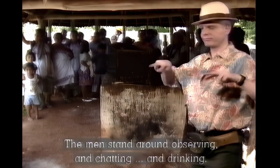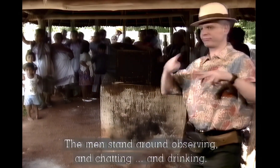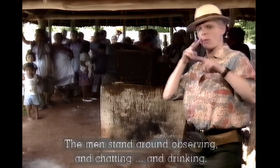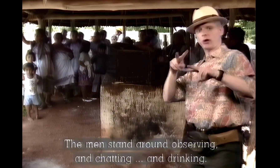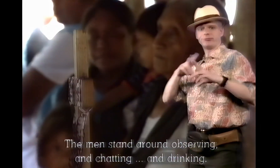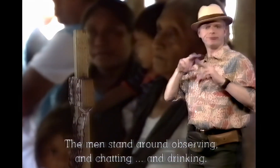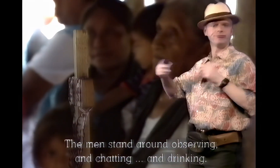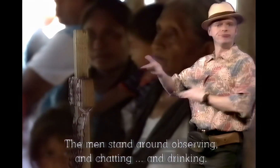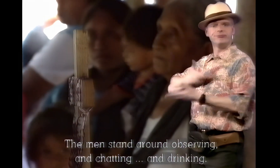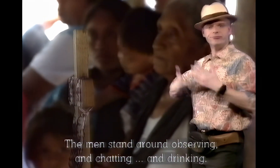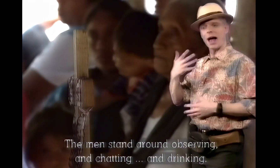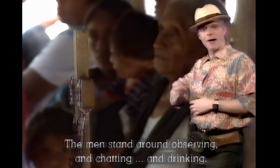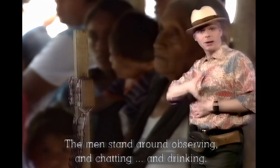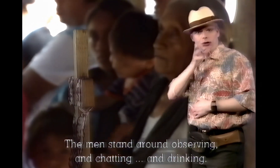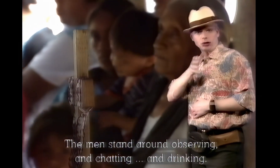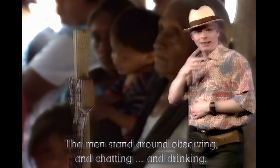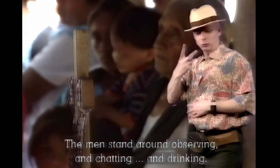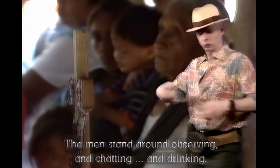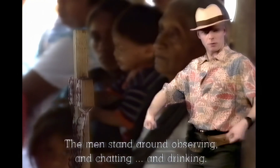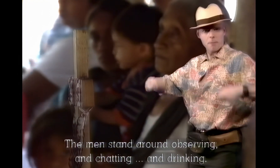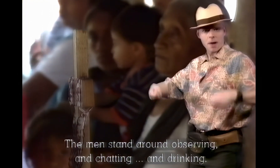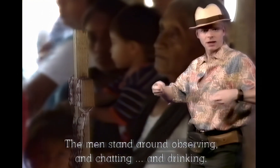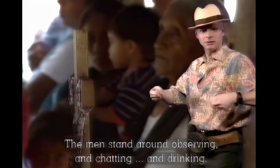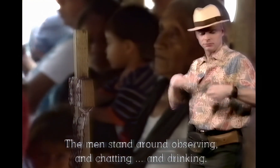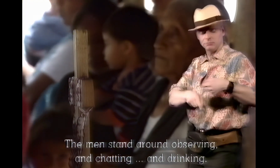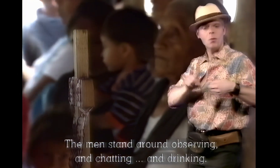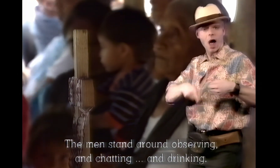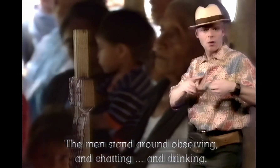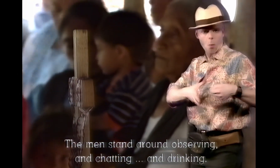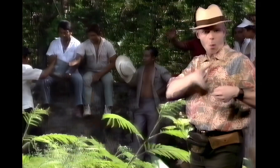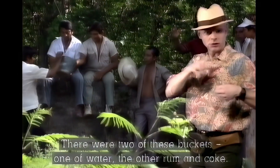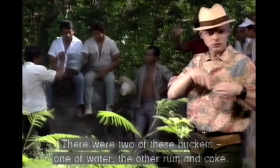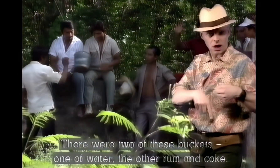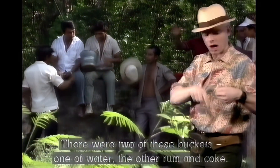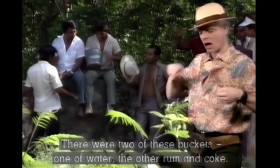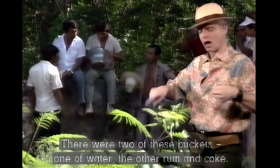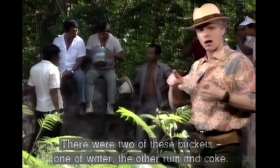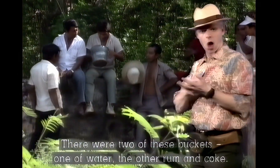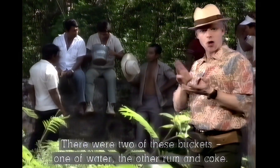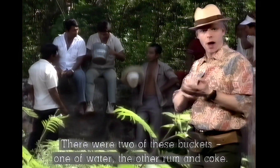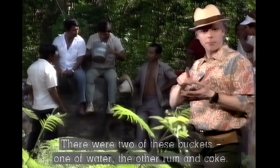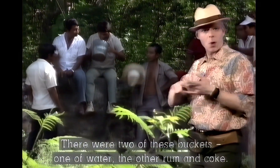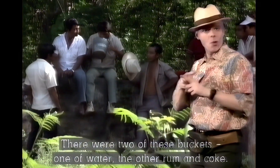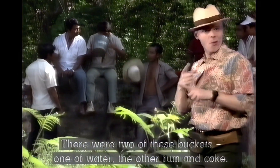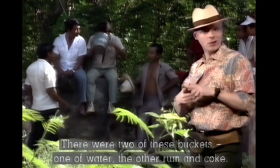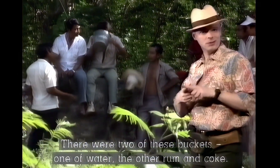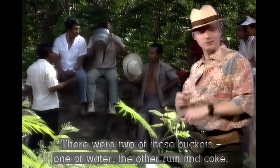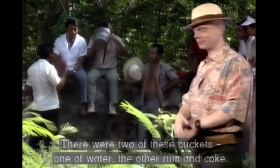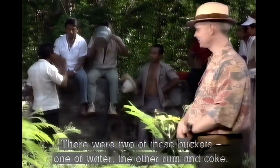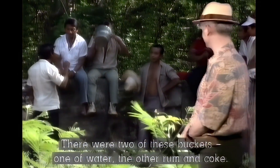around observing, and chatting, and drinking. There were 2 of these buckets. One contained water, and the other rum and coke.